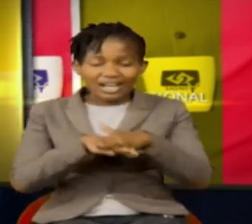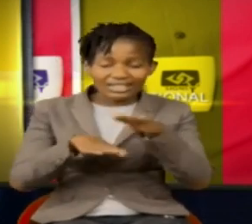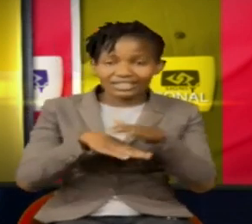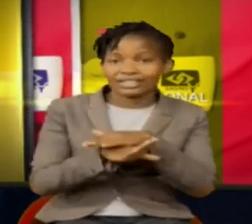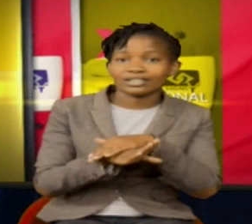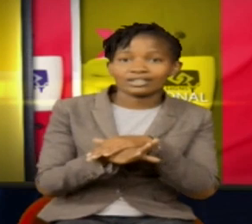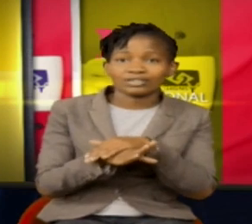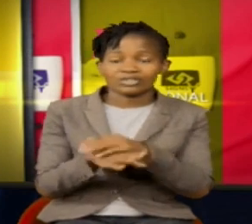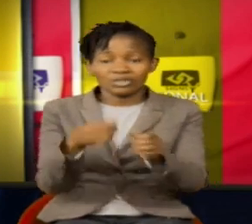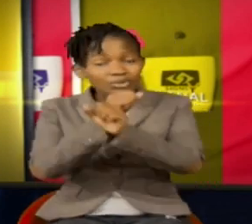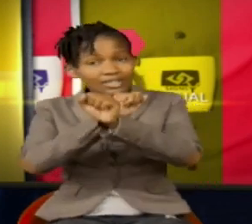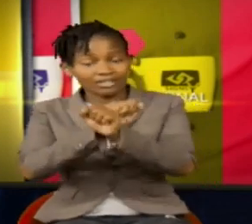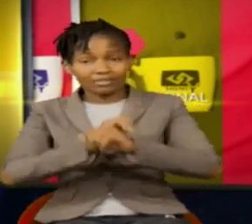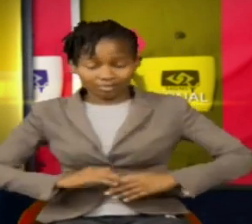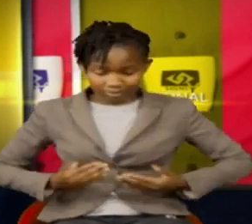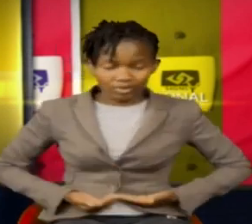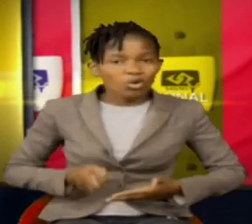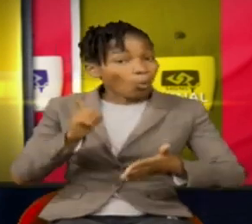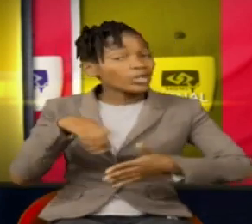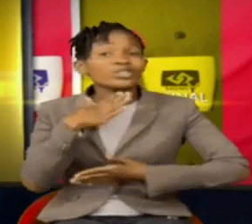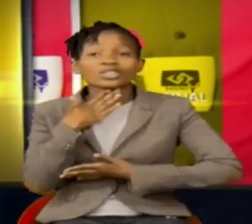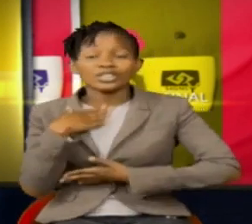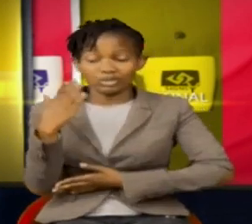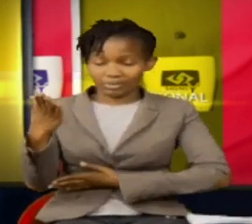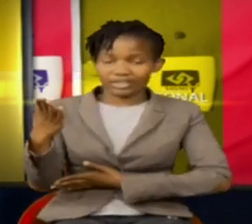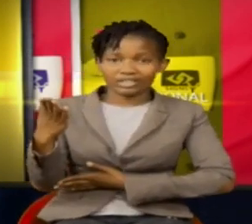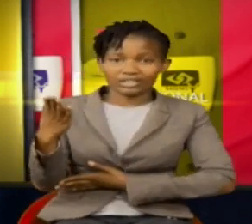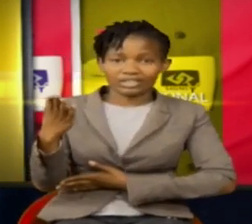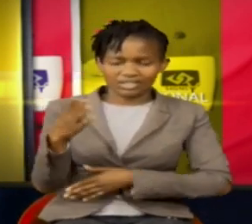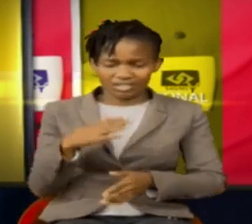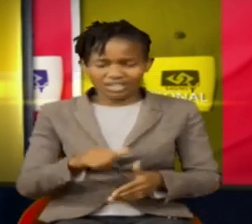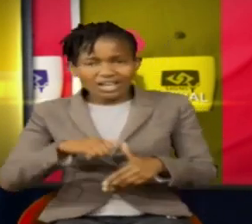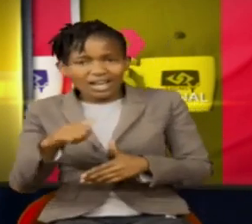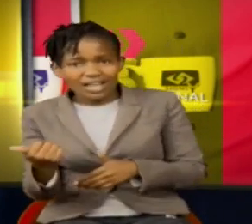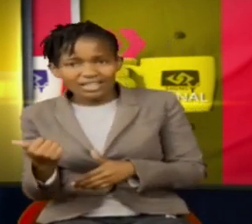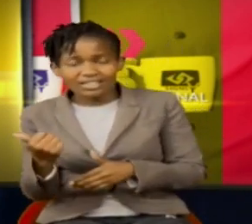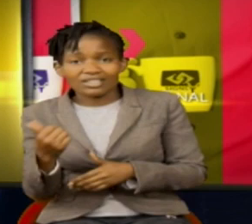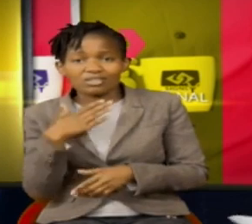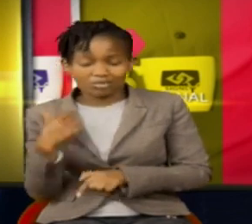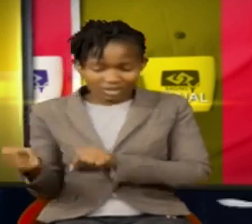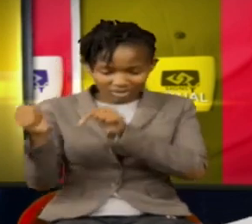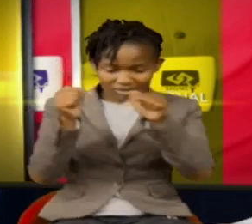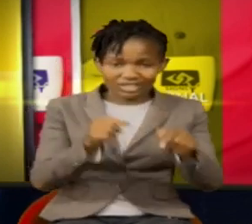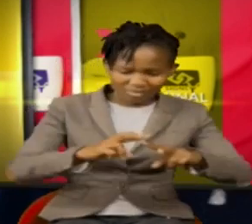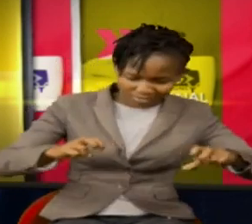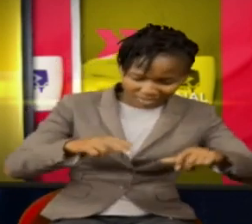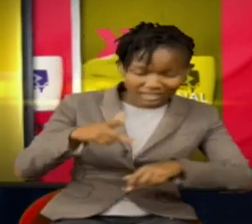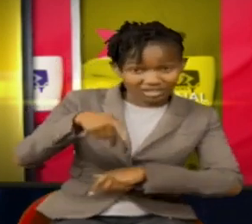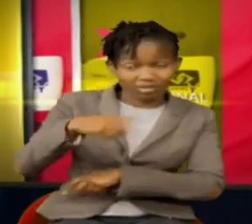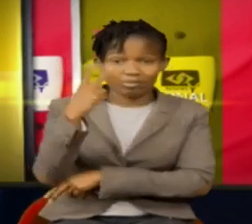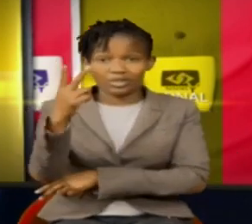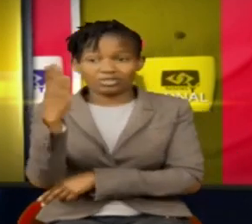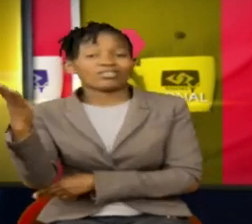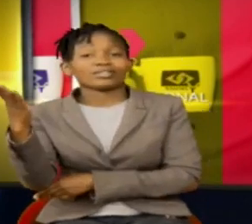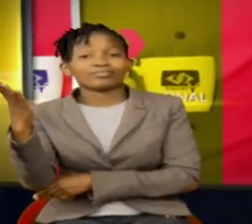Right. Yes, whatever you need. Kuna wale wanataka kulia kutafuta P2. Kutafuta P2